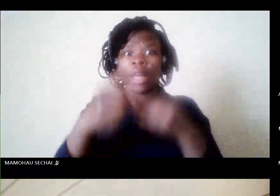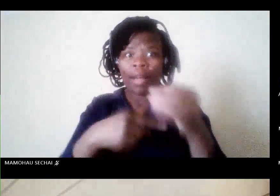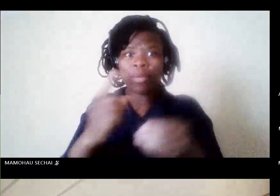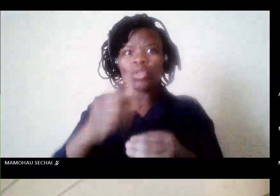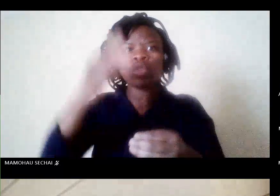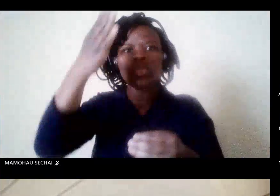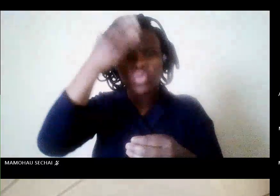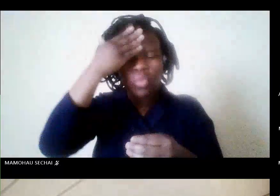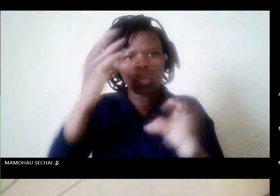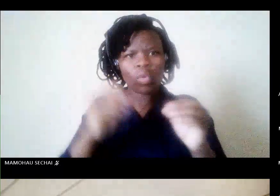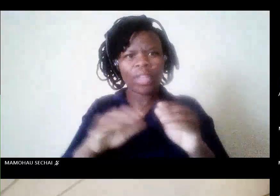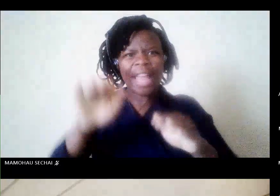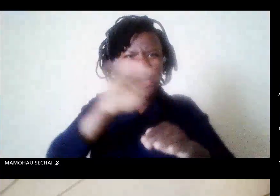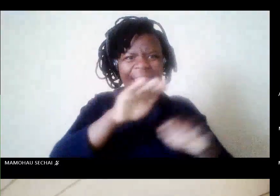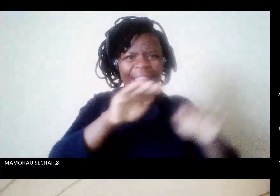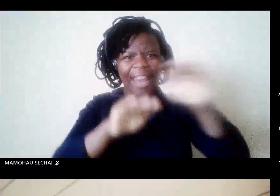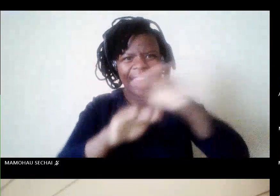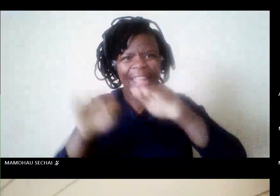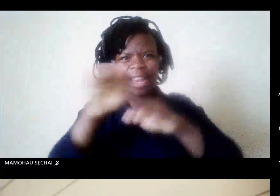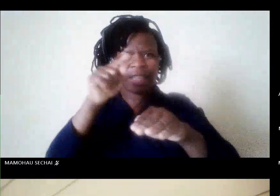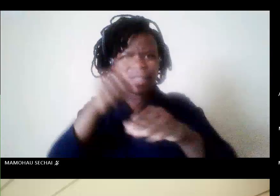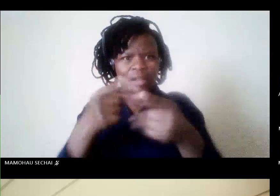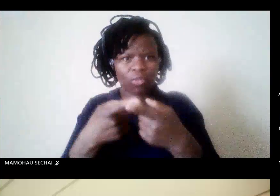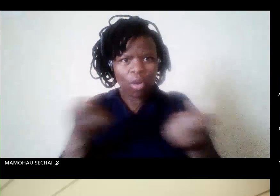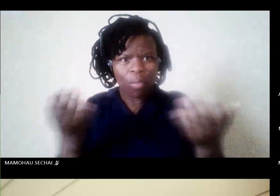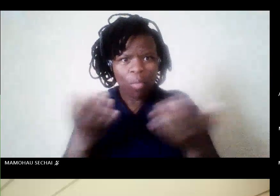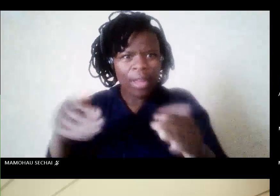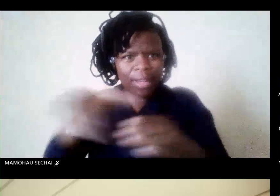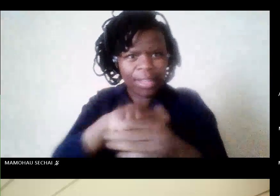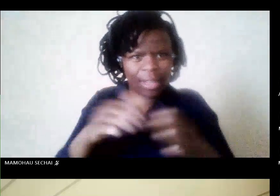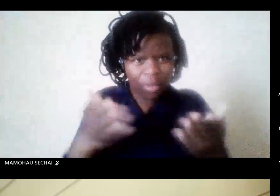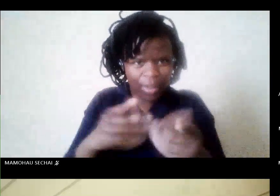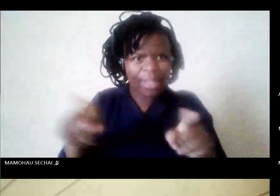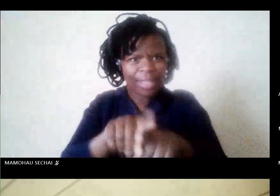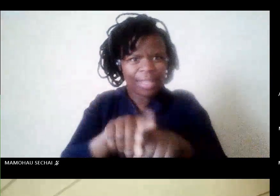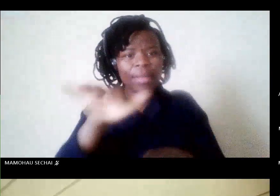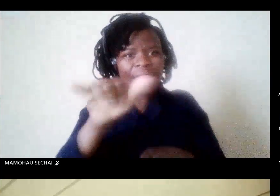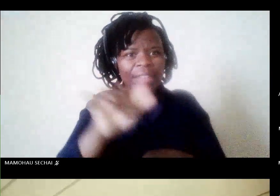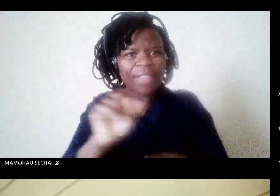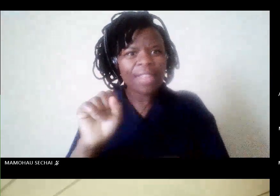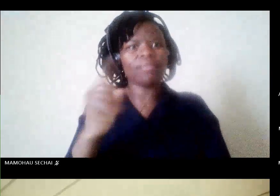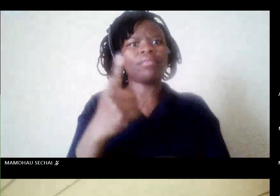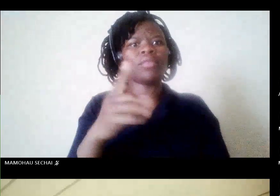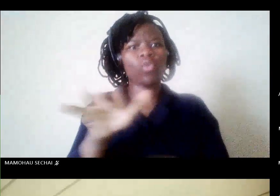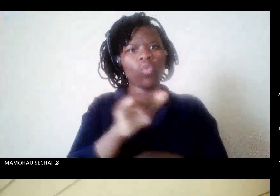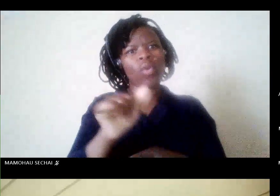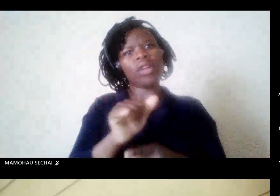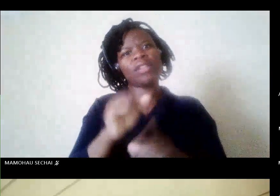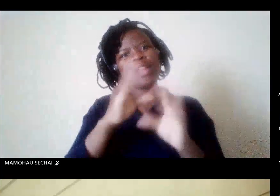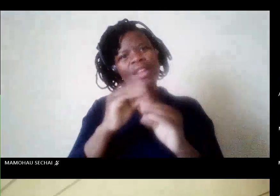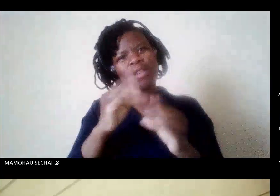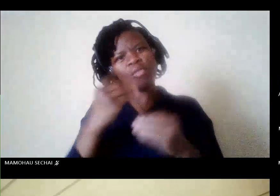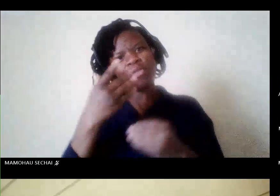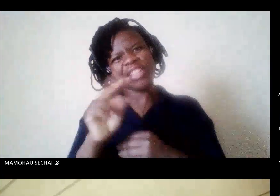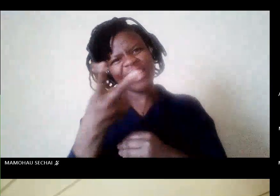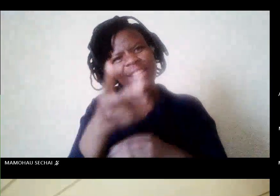those layers come in, and also how to, which one comes first, which Brian was talking about, like you said, which